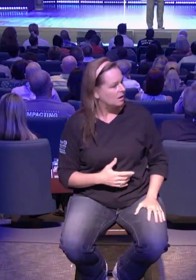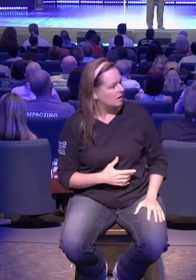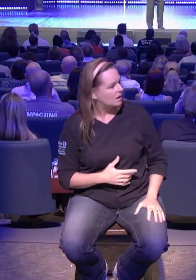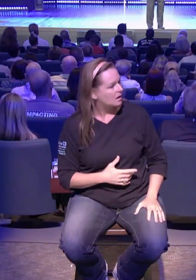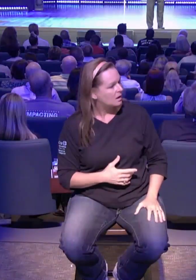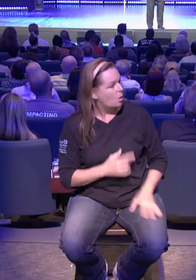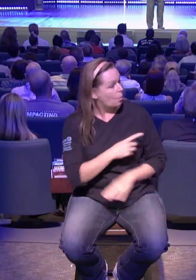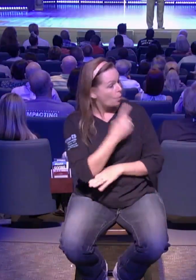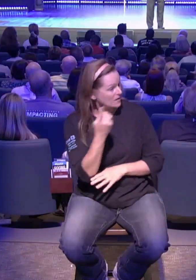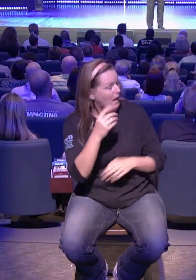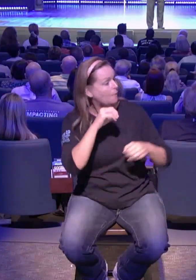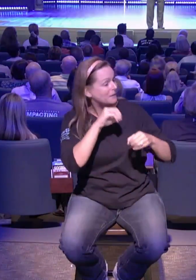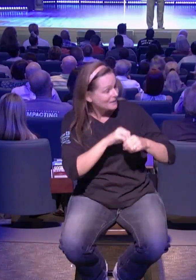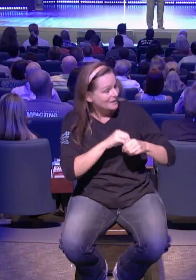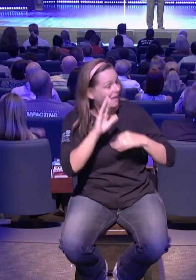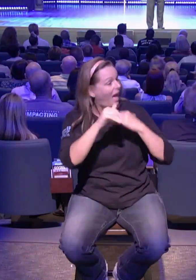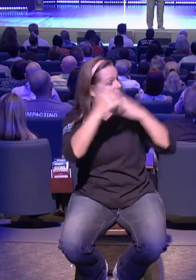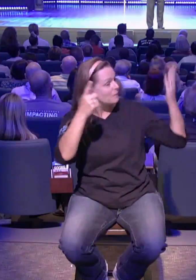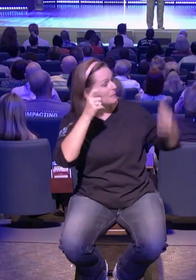heaven one day because of your mother.